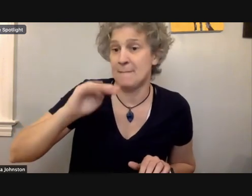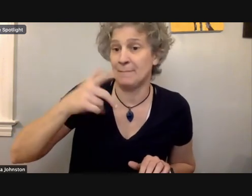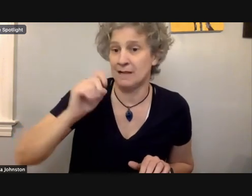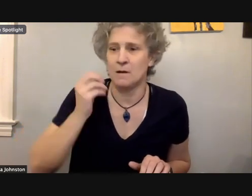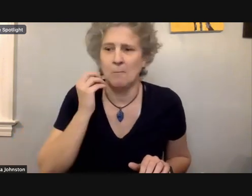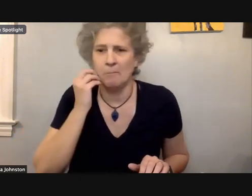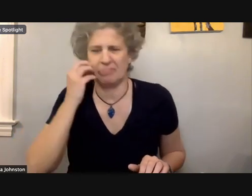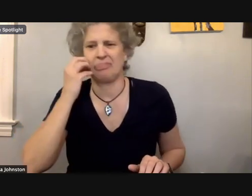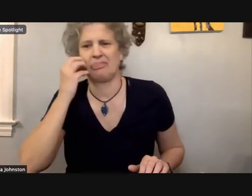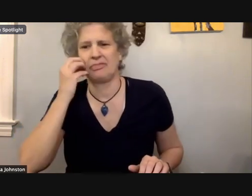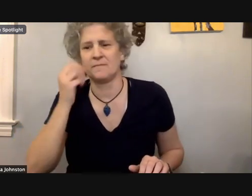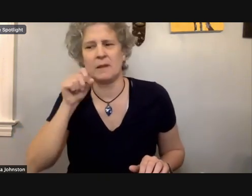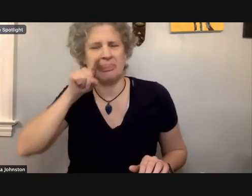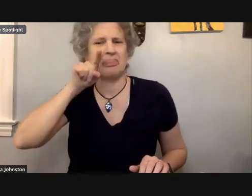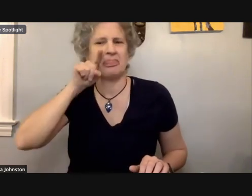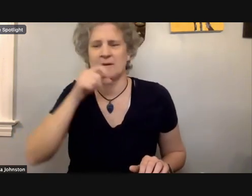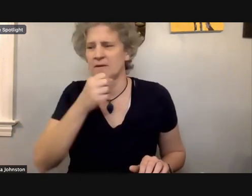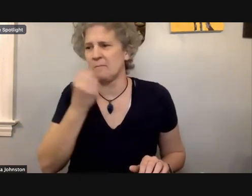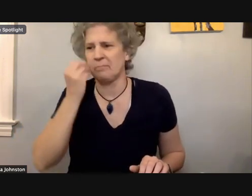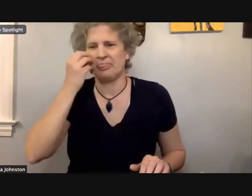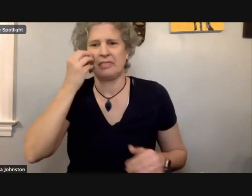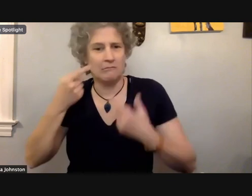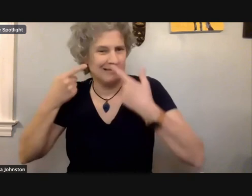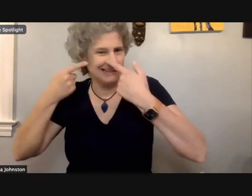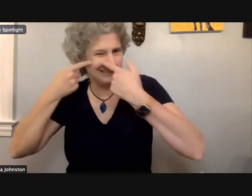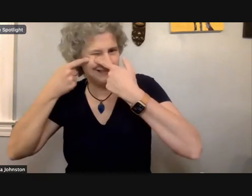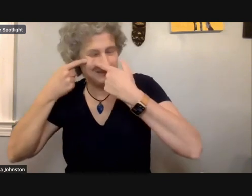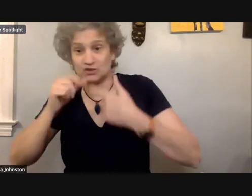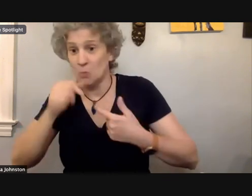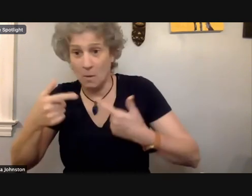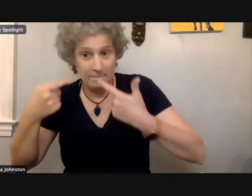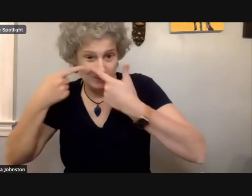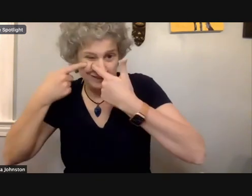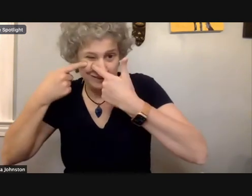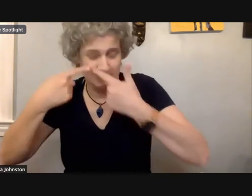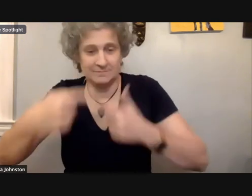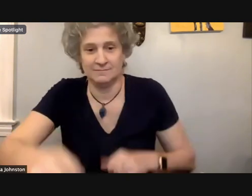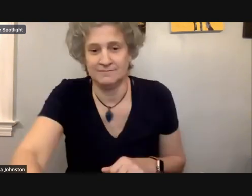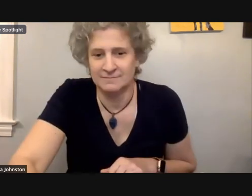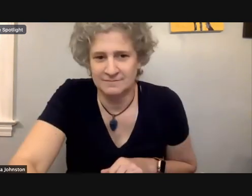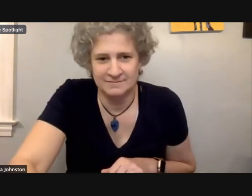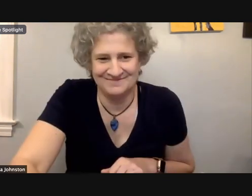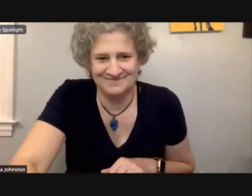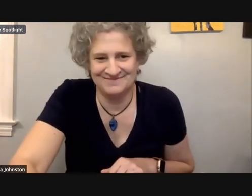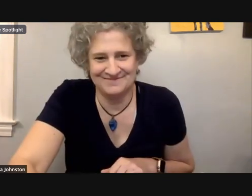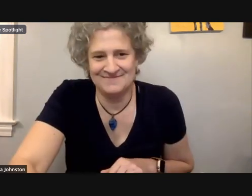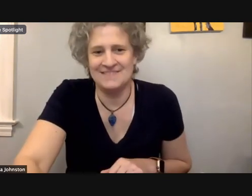So pimple, yeah, you would fingerspell and then show it depending on its location.